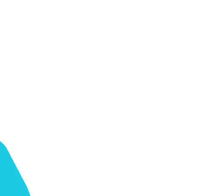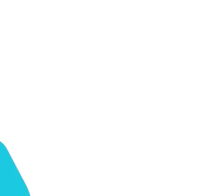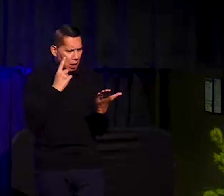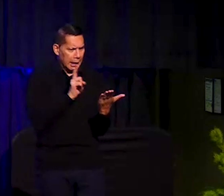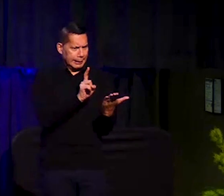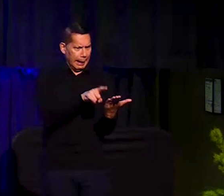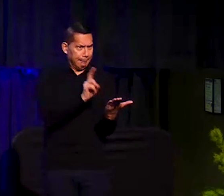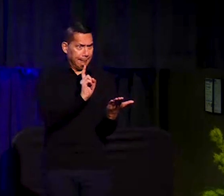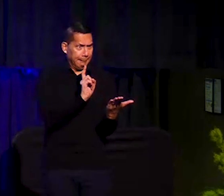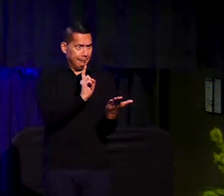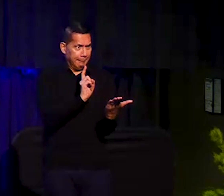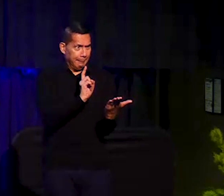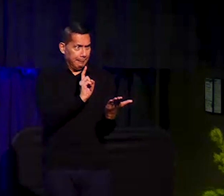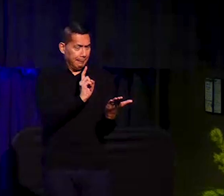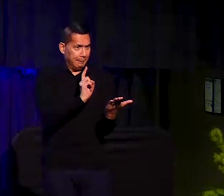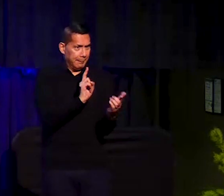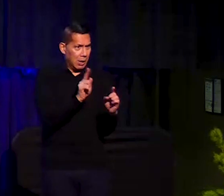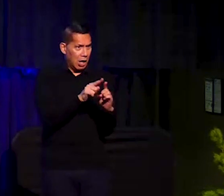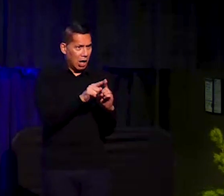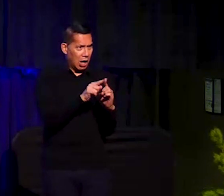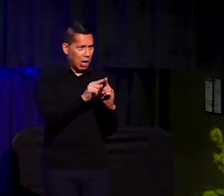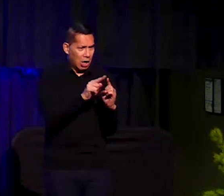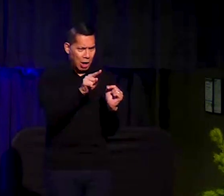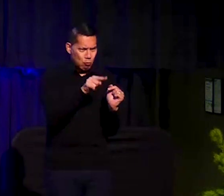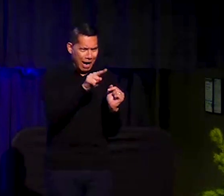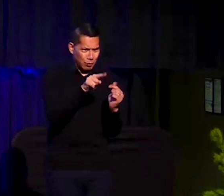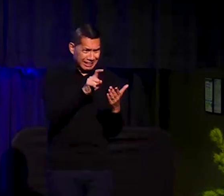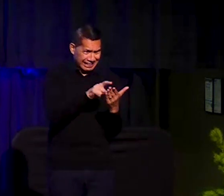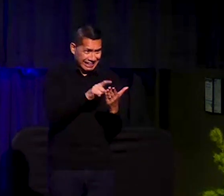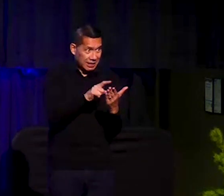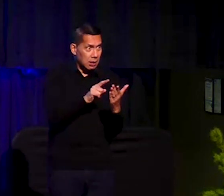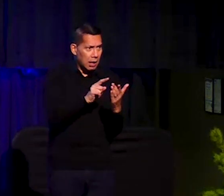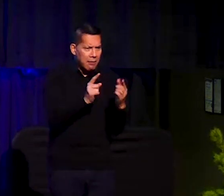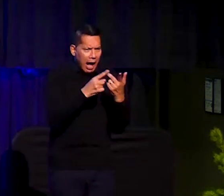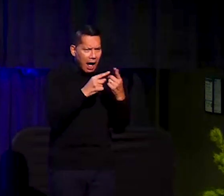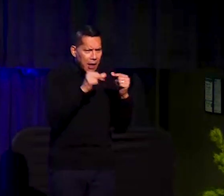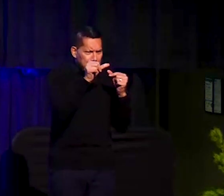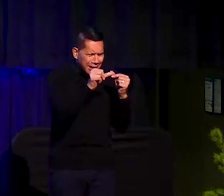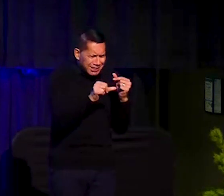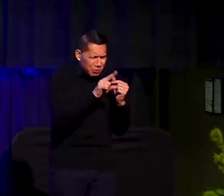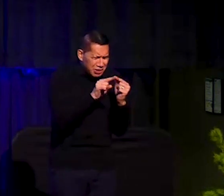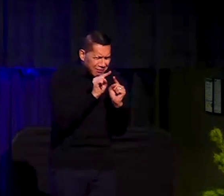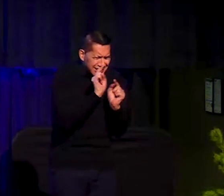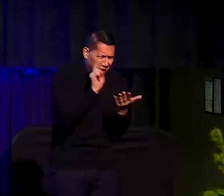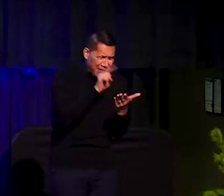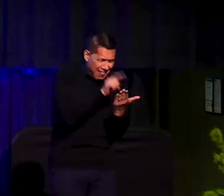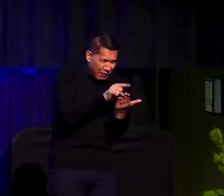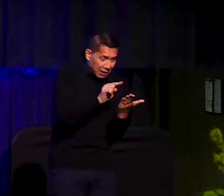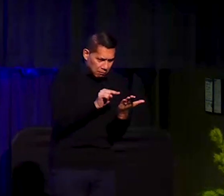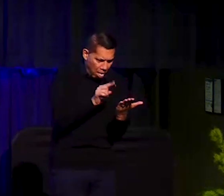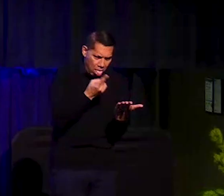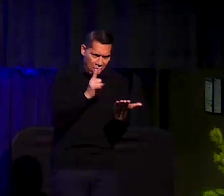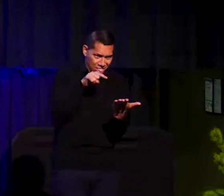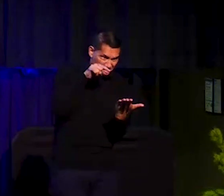tap a radio button and it's tiny and it's really close to all of the other buttons and you're like, why can't I tap? I just want to tap this